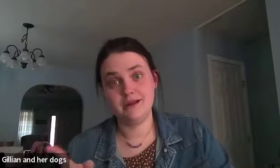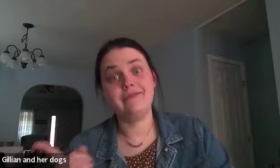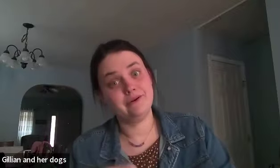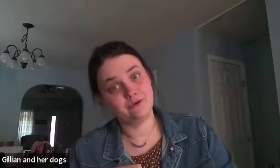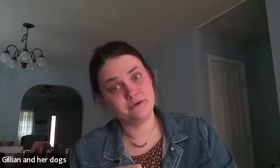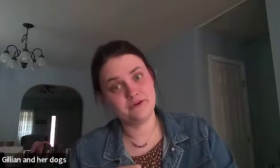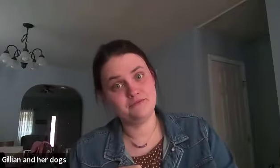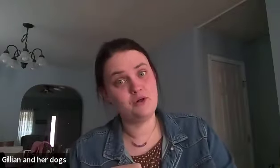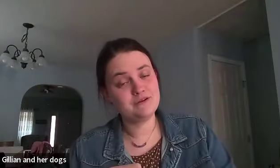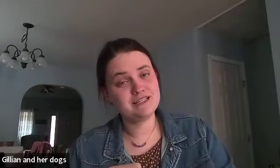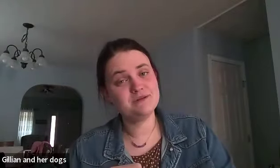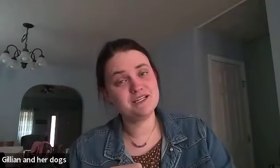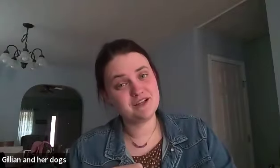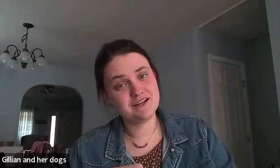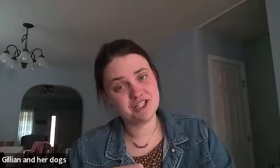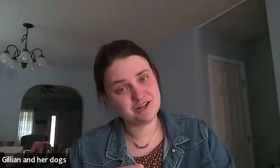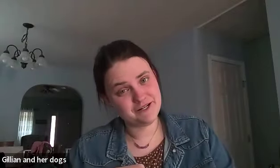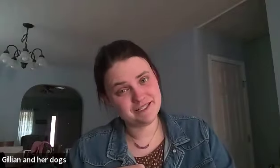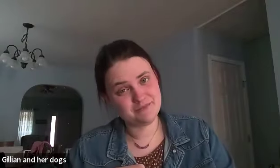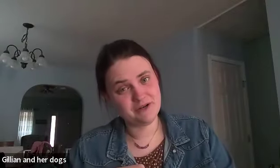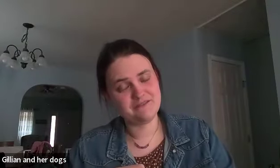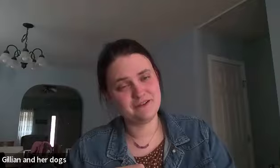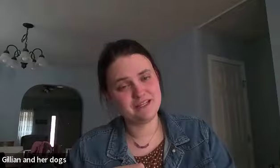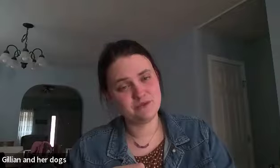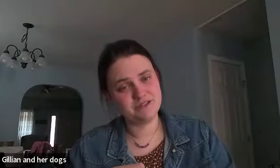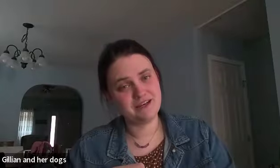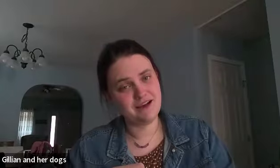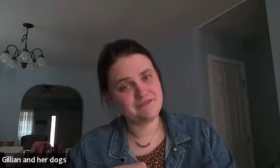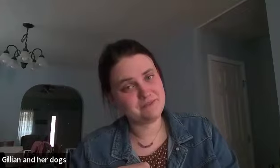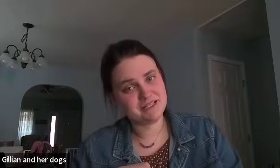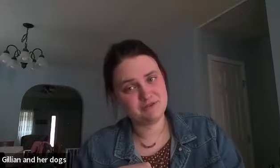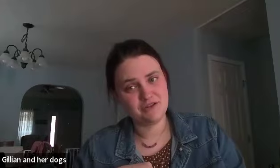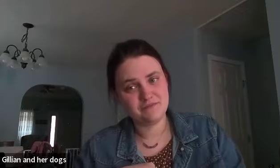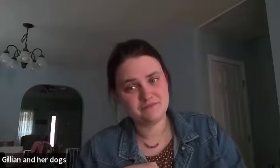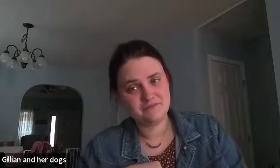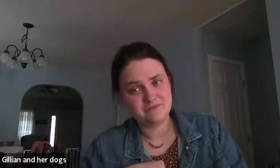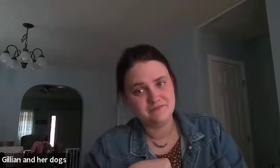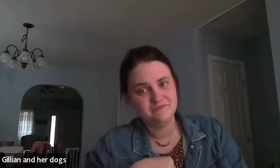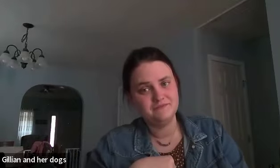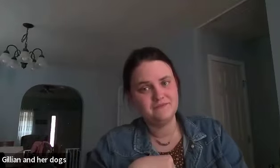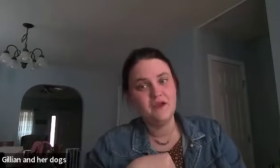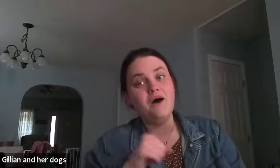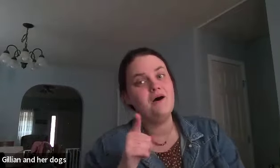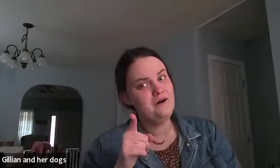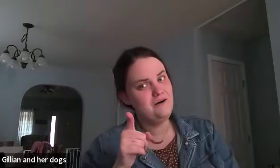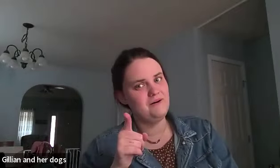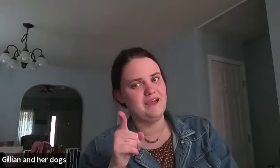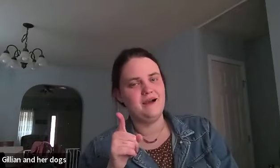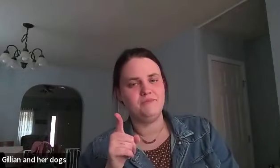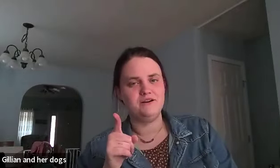quick and then we'll review. Only reason is because duck and chicken are very similar and I feel like it's weird to not have them next to each other. Oh, okay. I paused.